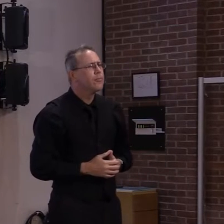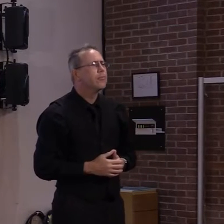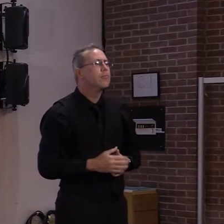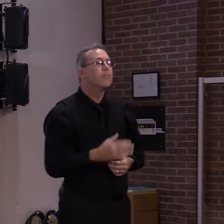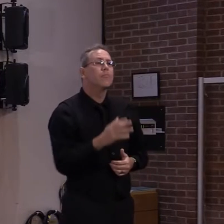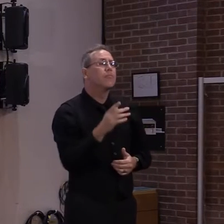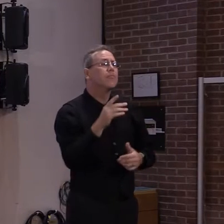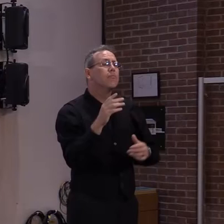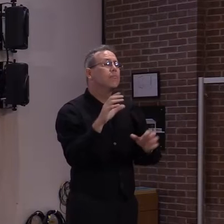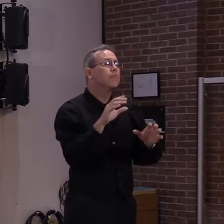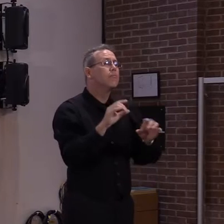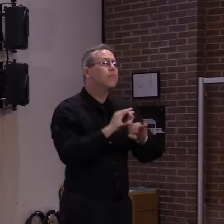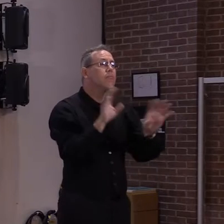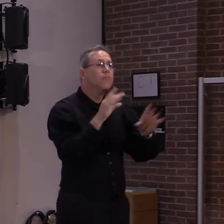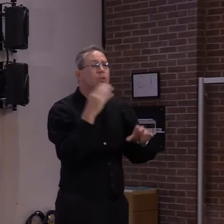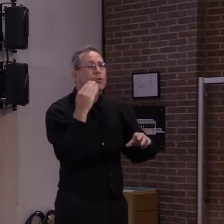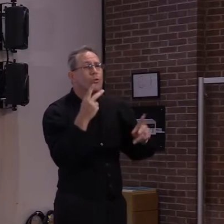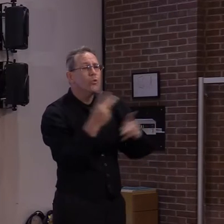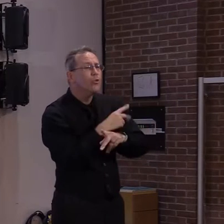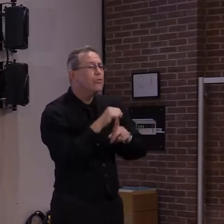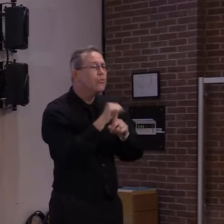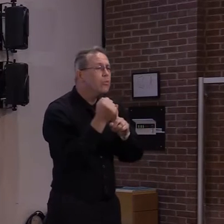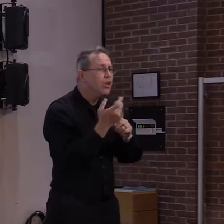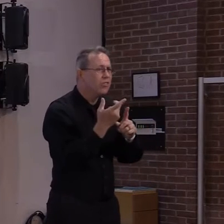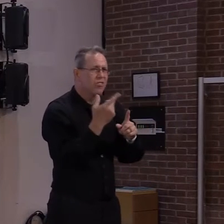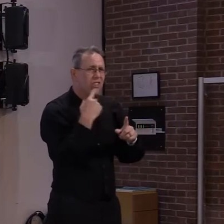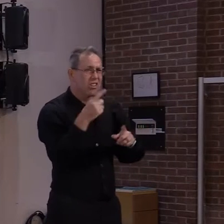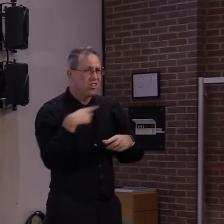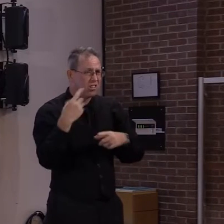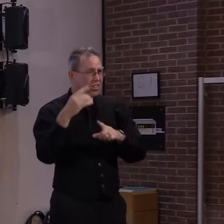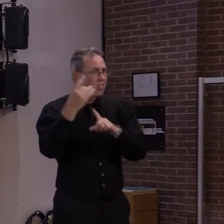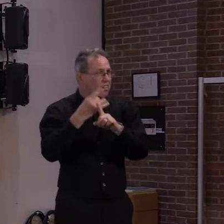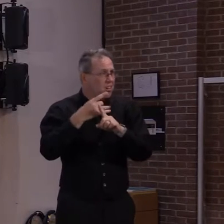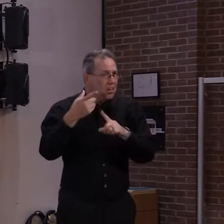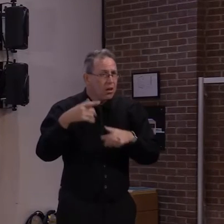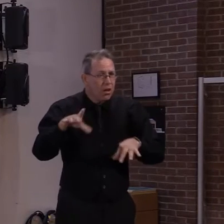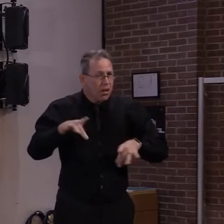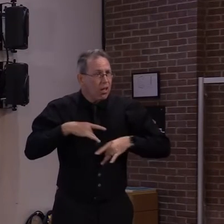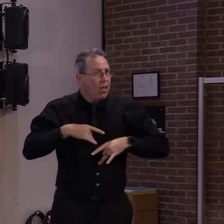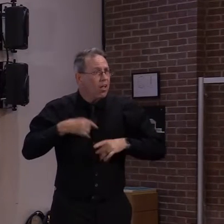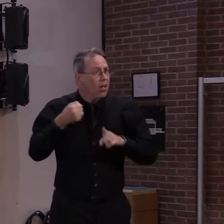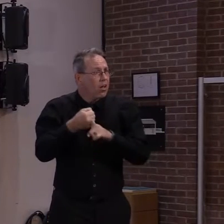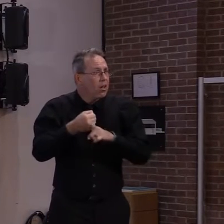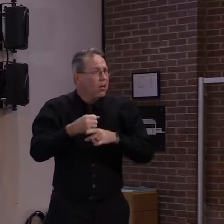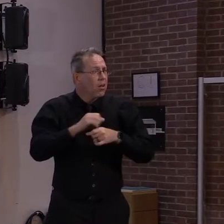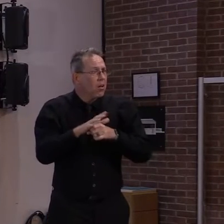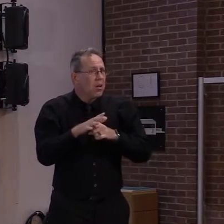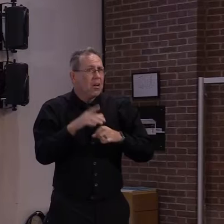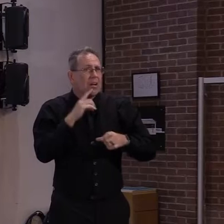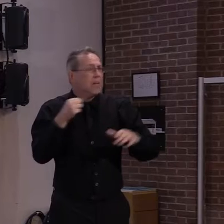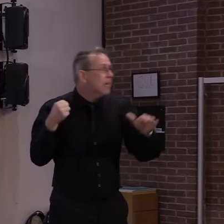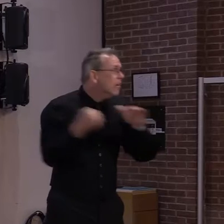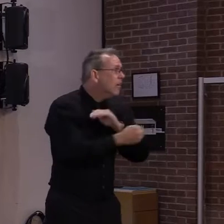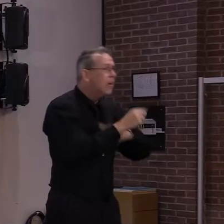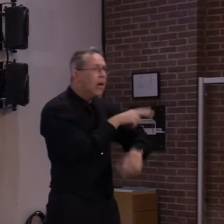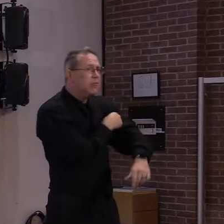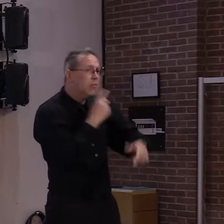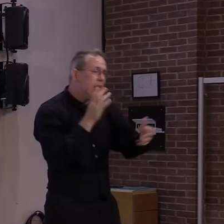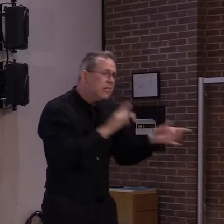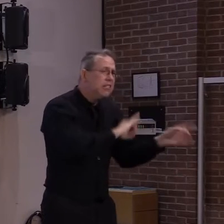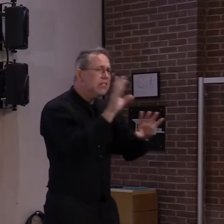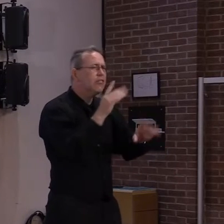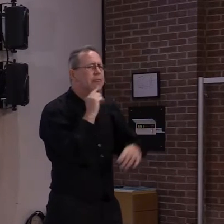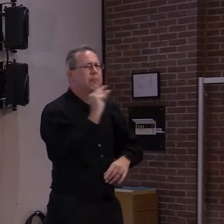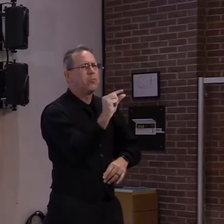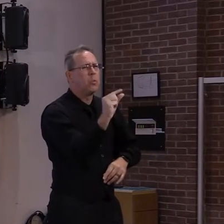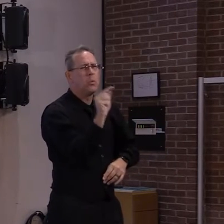examine breakthrough cases that have led to more severe outcomes like hospitalizations and deaths. This data continues to send a